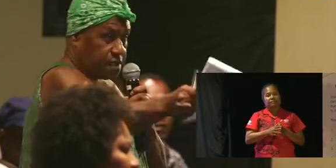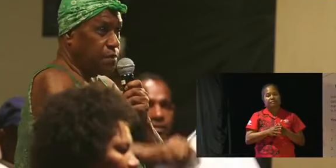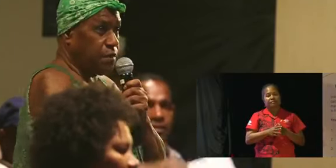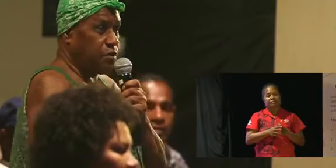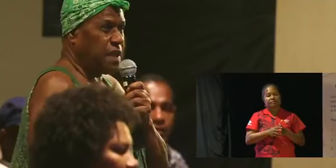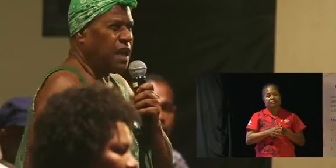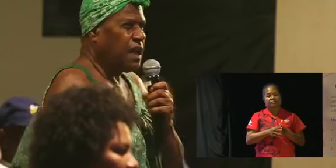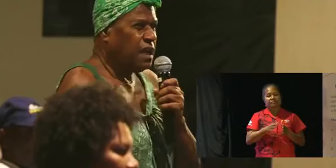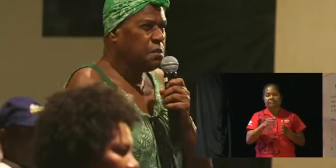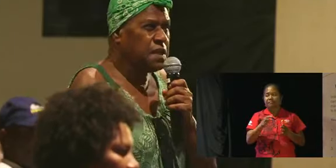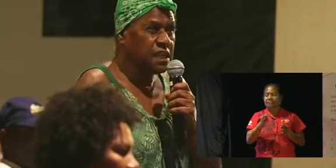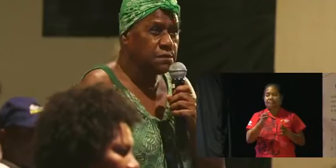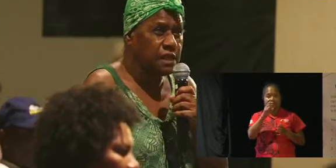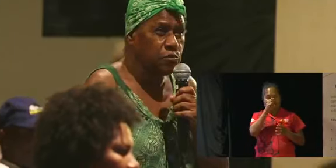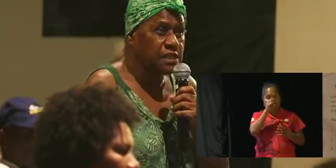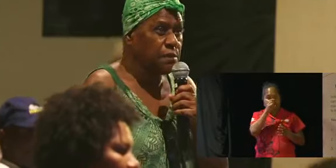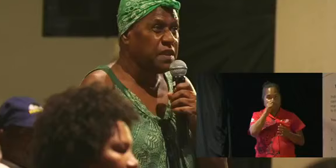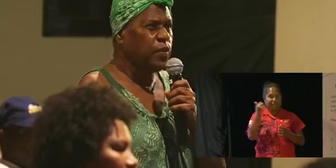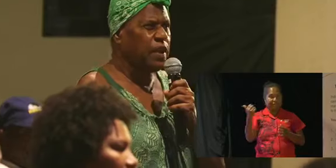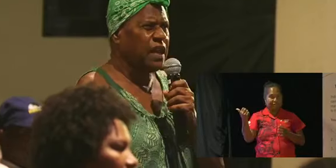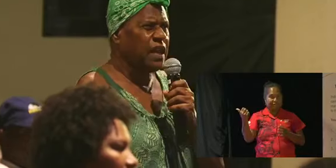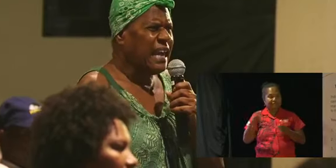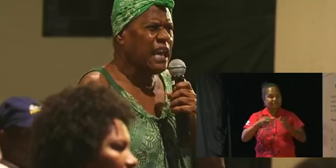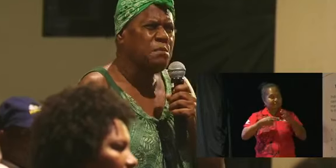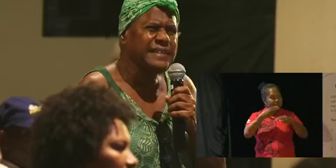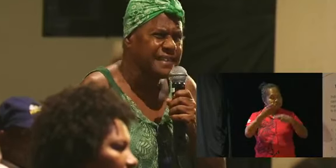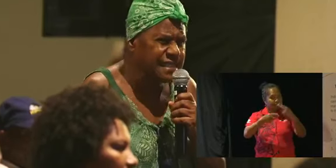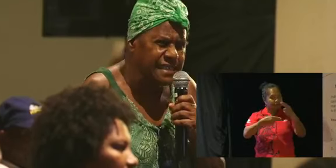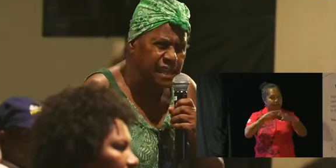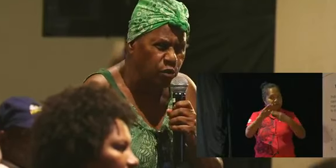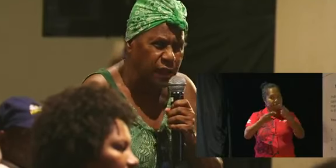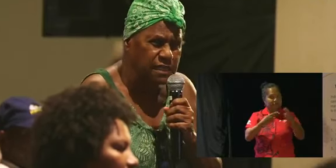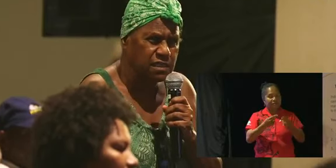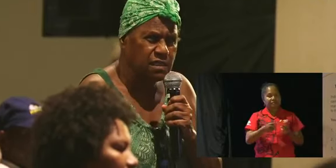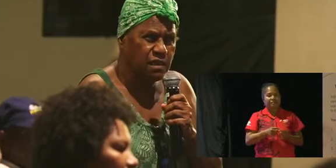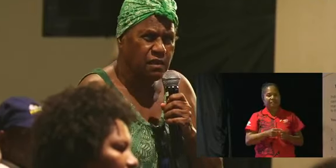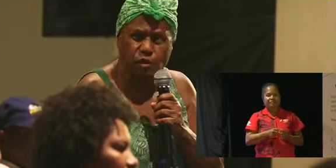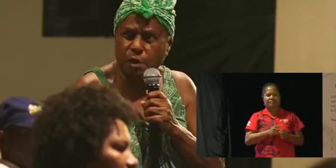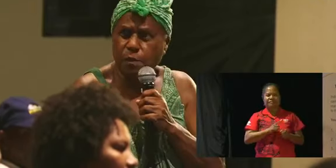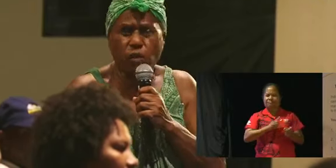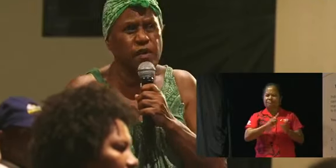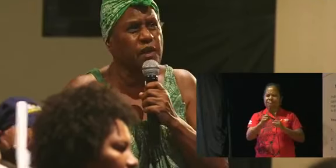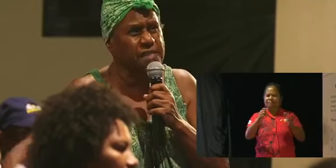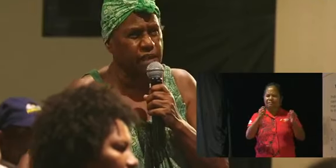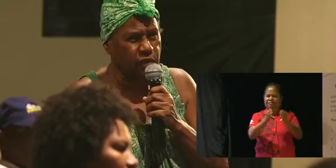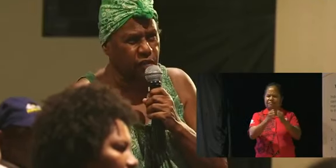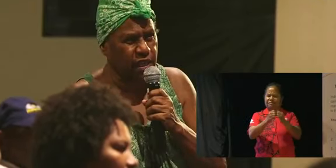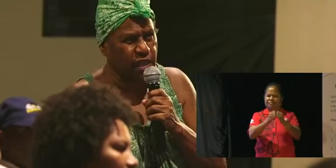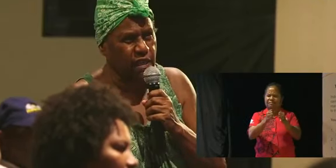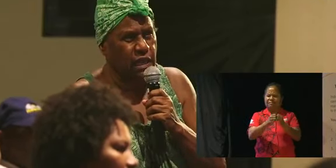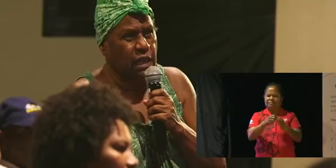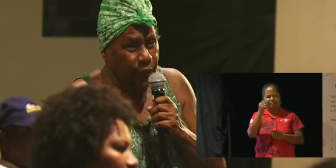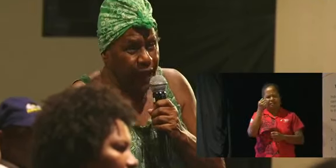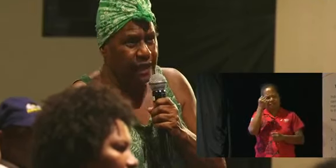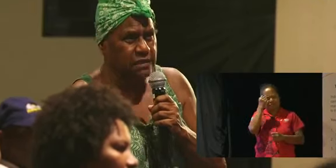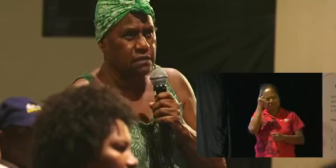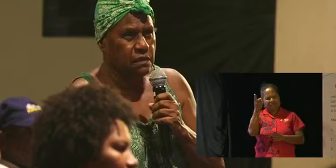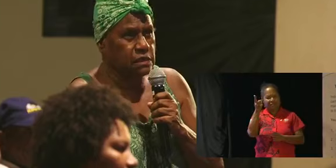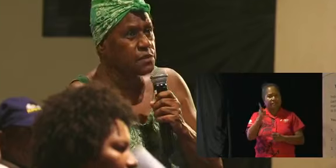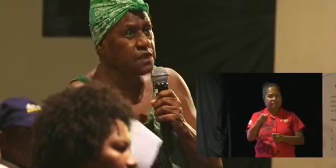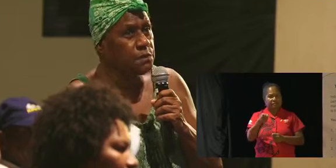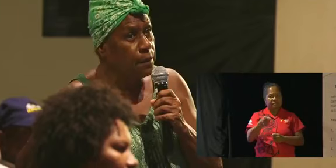latest presentable you me. Emi explaining about something where Emi detailed to us. Lo mi plug it up by Savelo here.